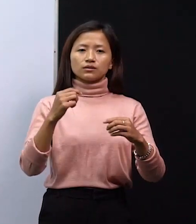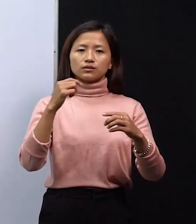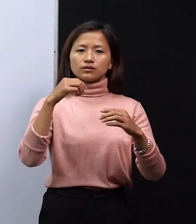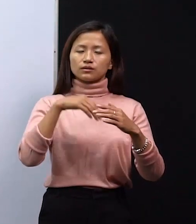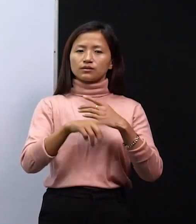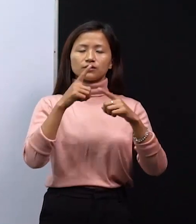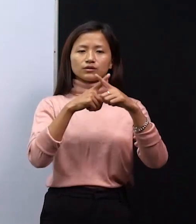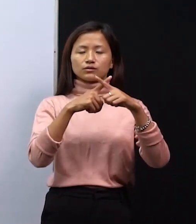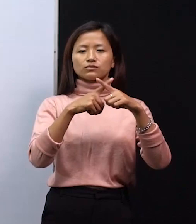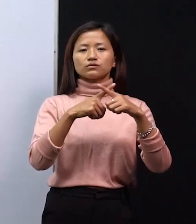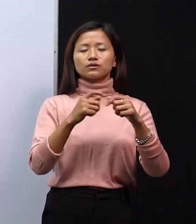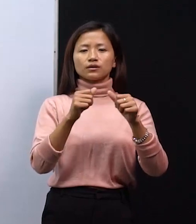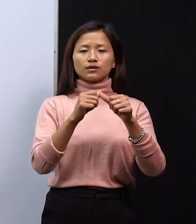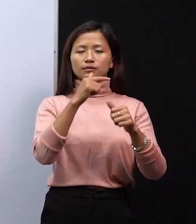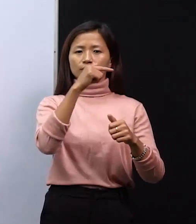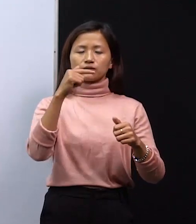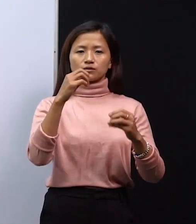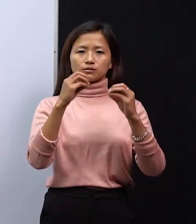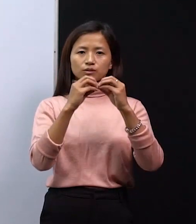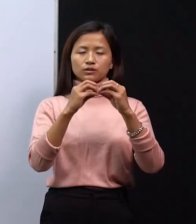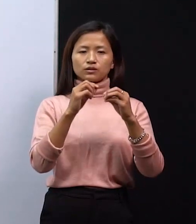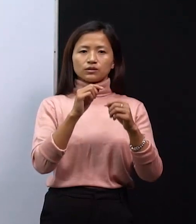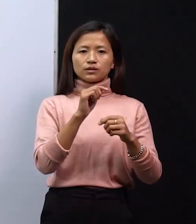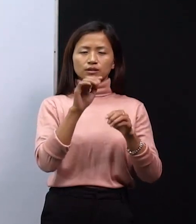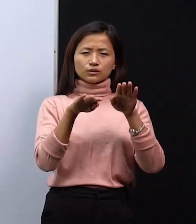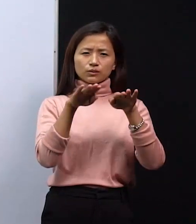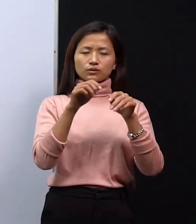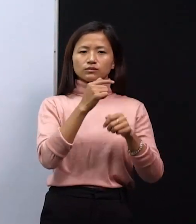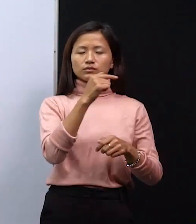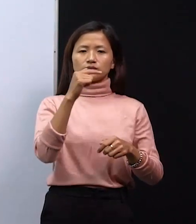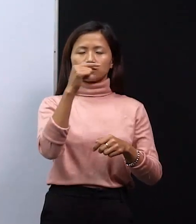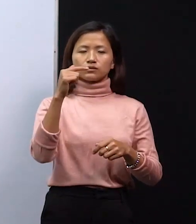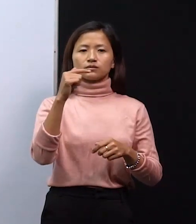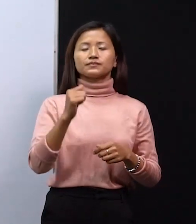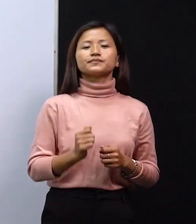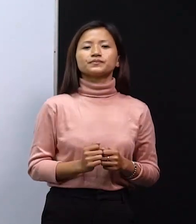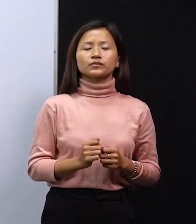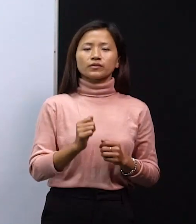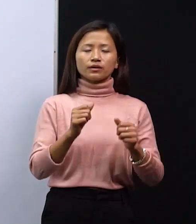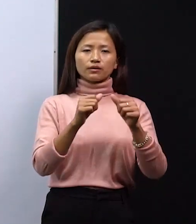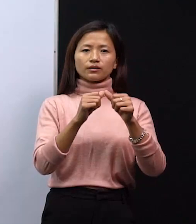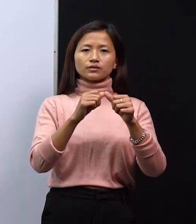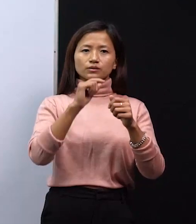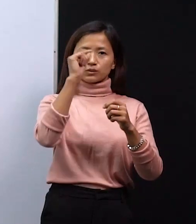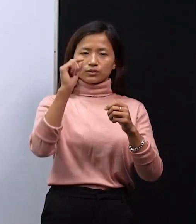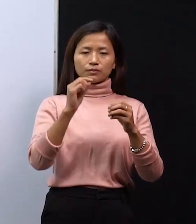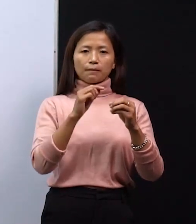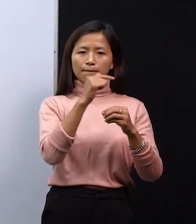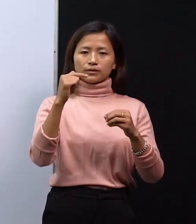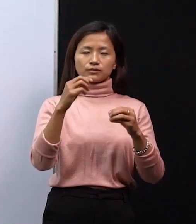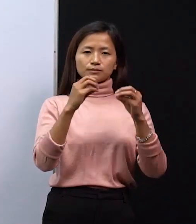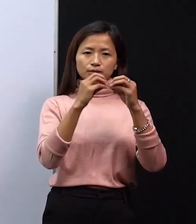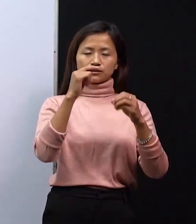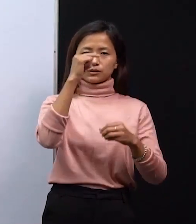into a minus b is equal to a square minus b square, right? You